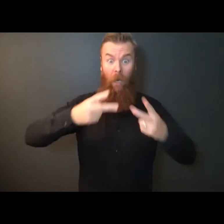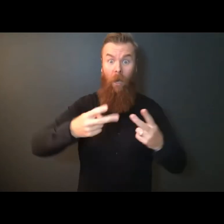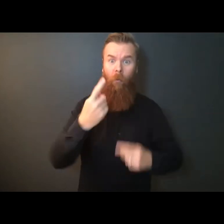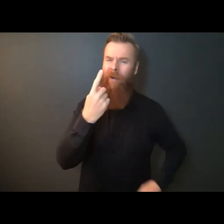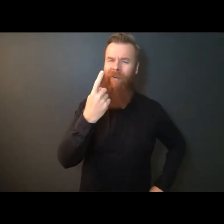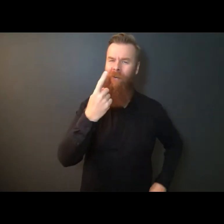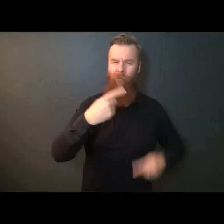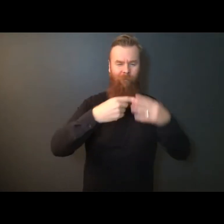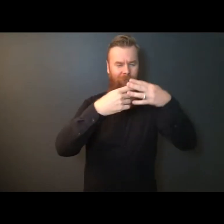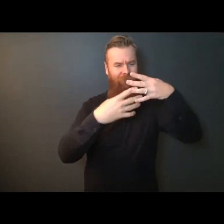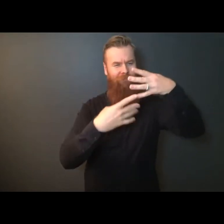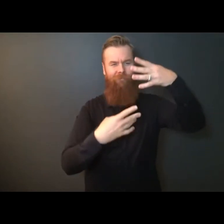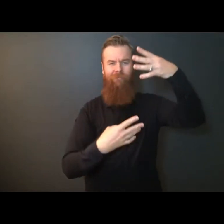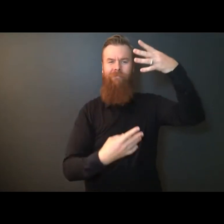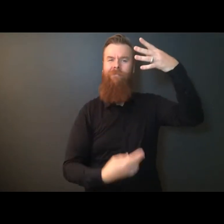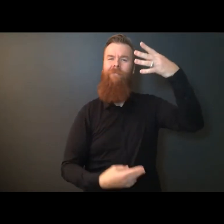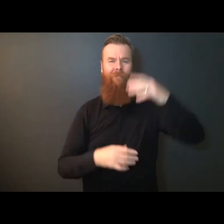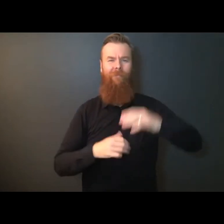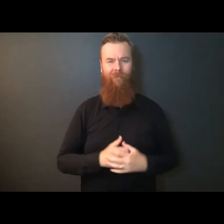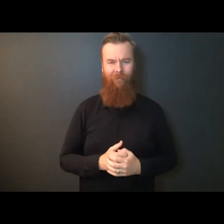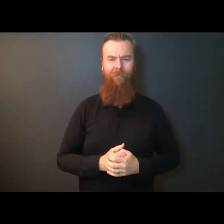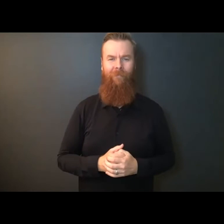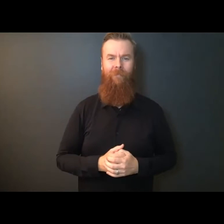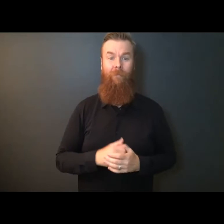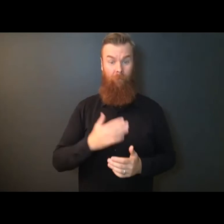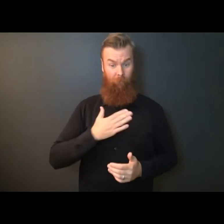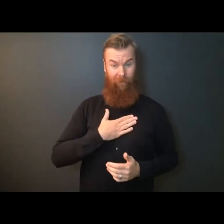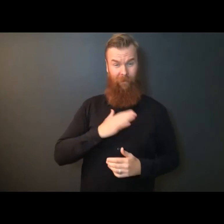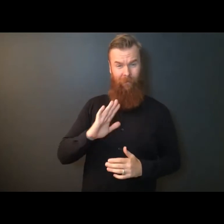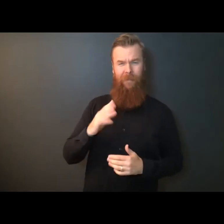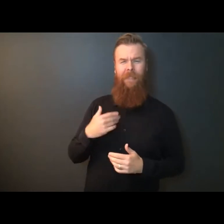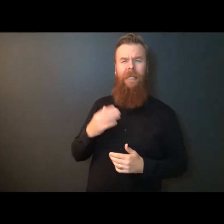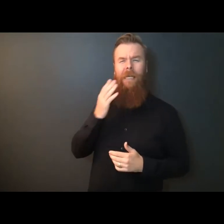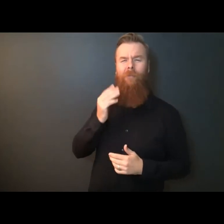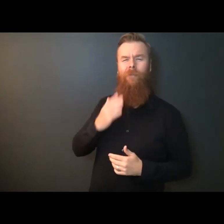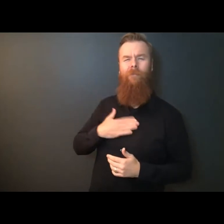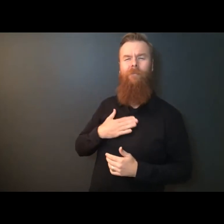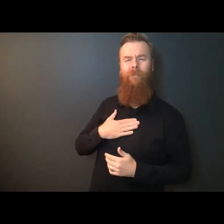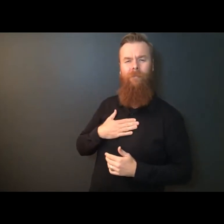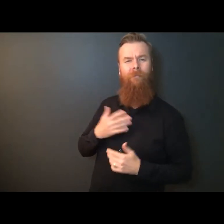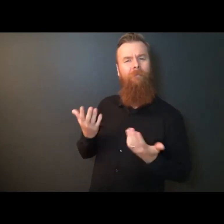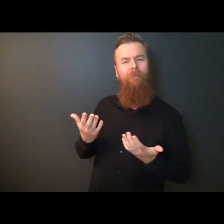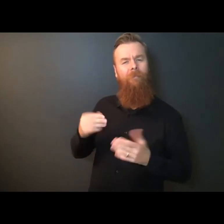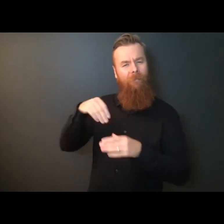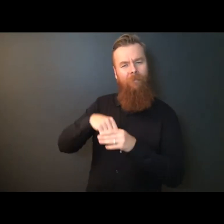at ThinkPlace, which is that, again, primarily in health